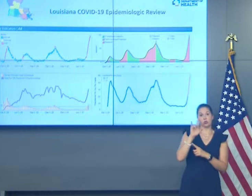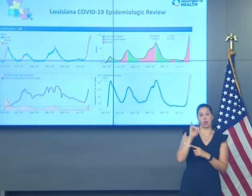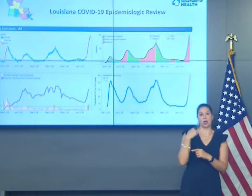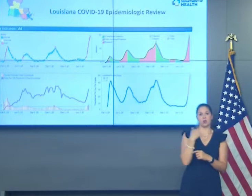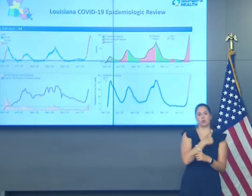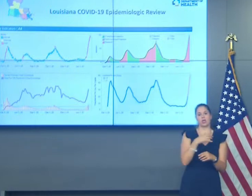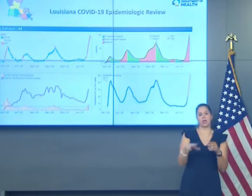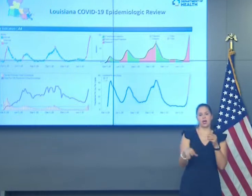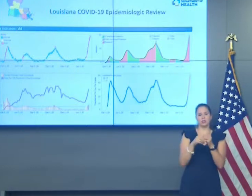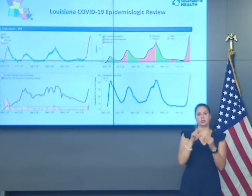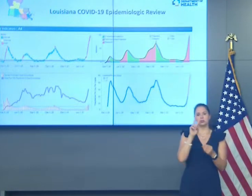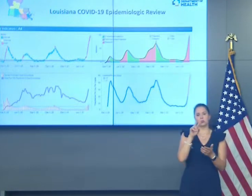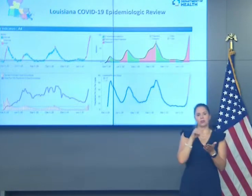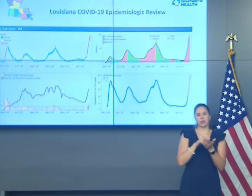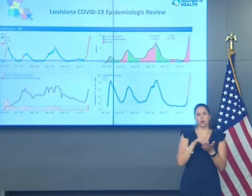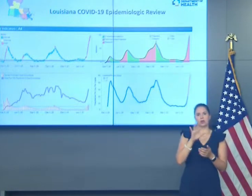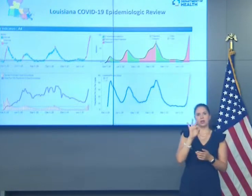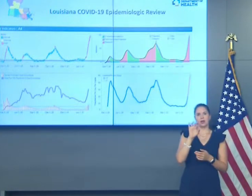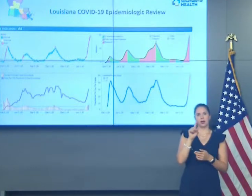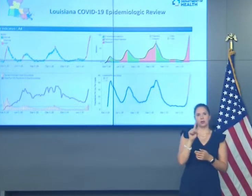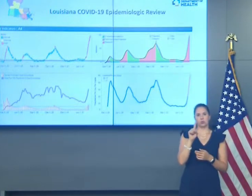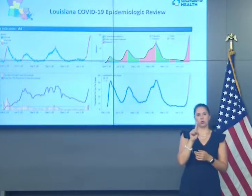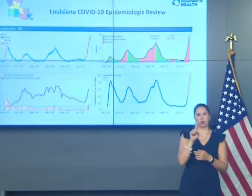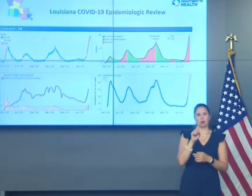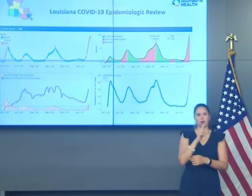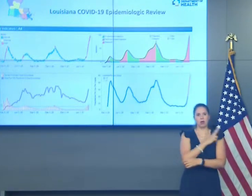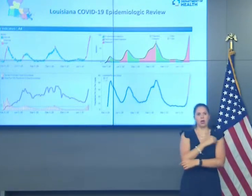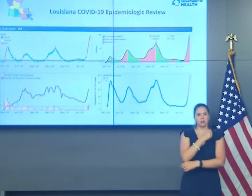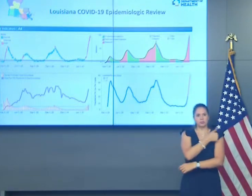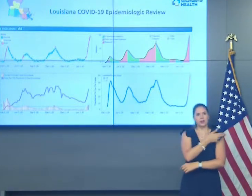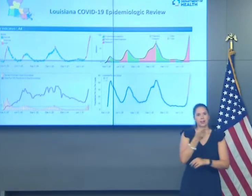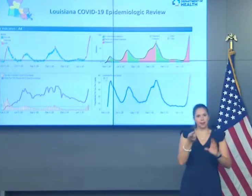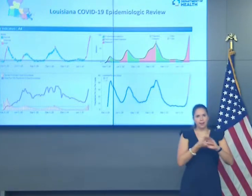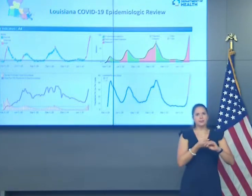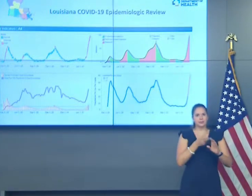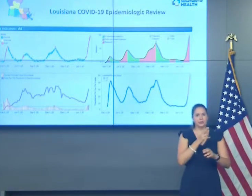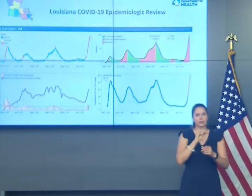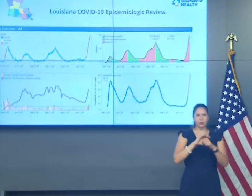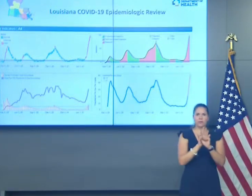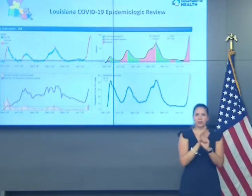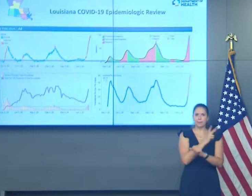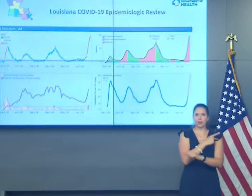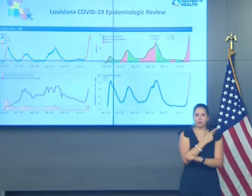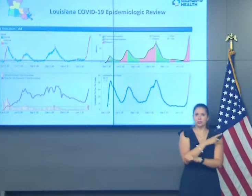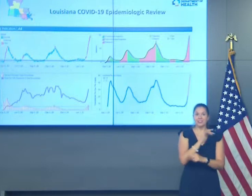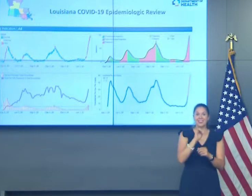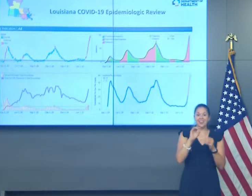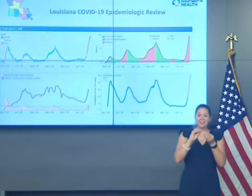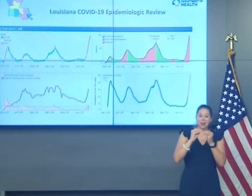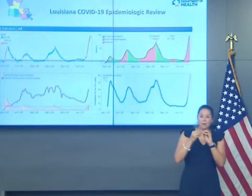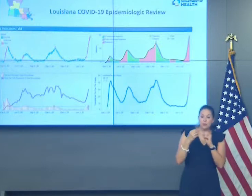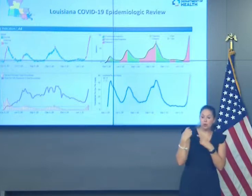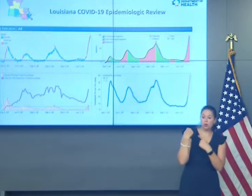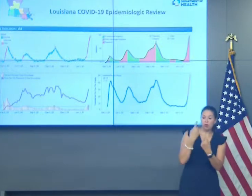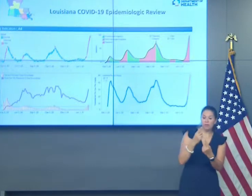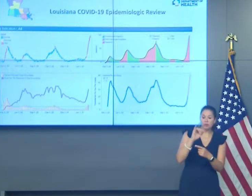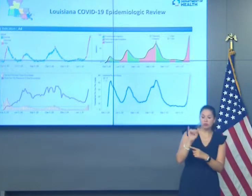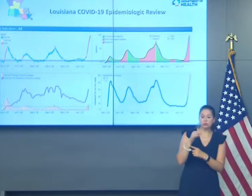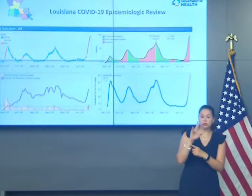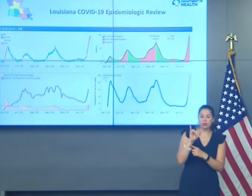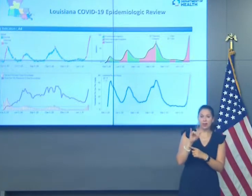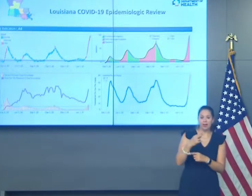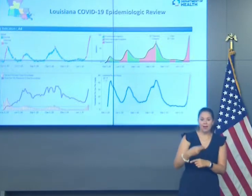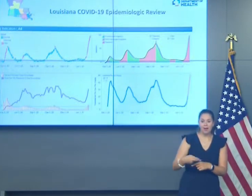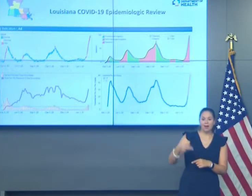added 2,091 hospitalized COVID patients. That number that we added over the month of July